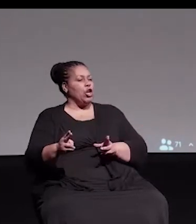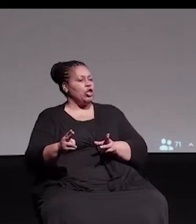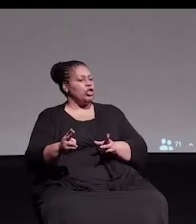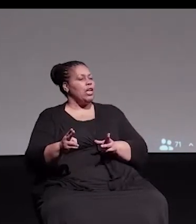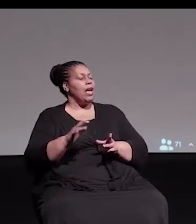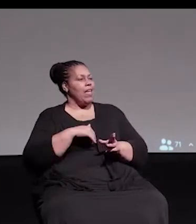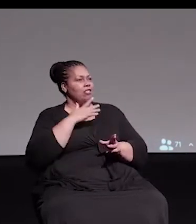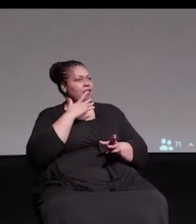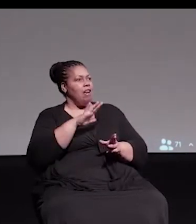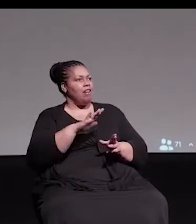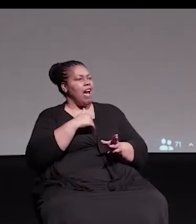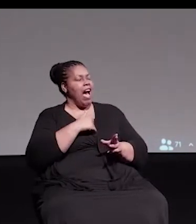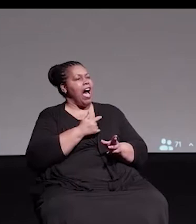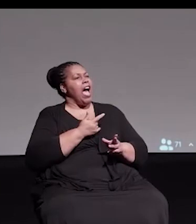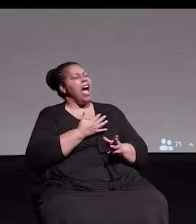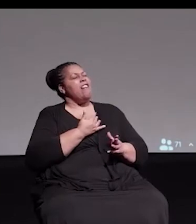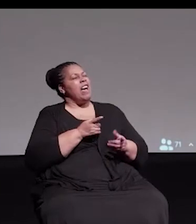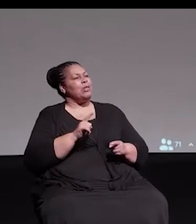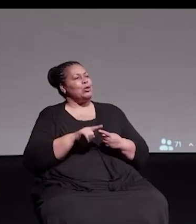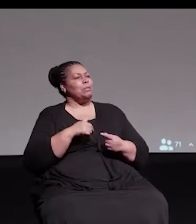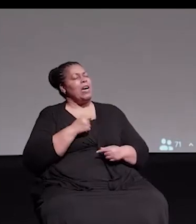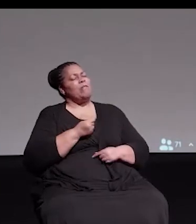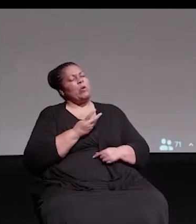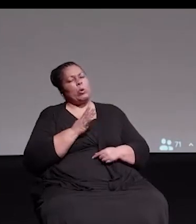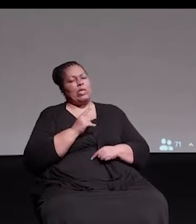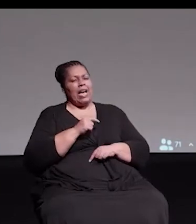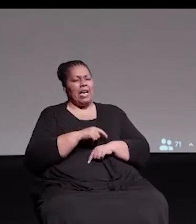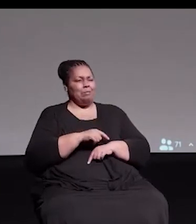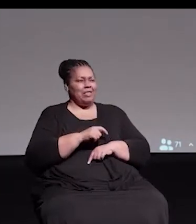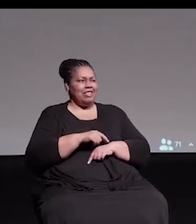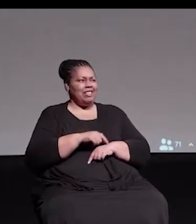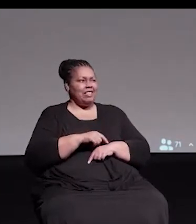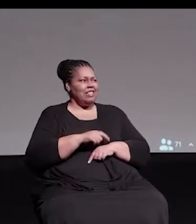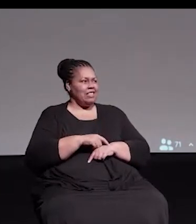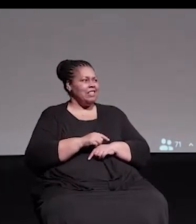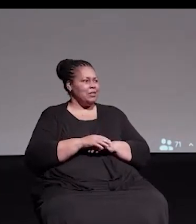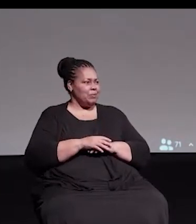Oh my have God. that a few Dream. times. Yes, okay, they do.